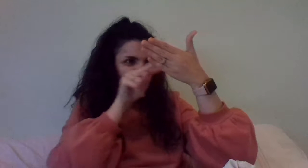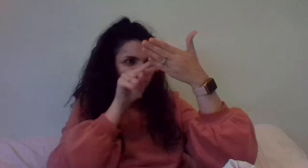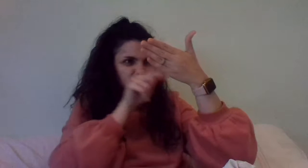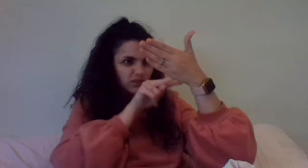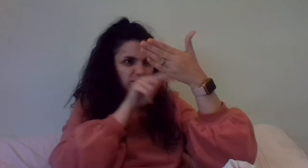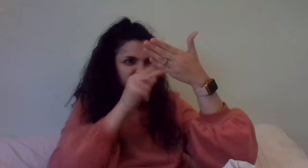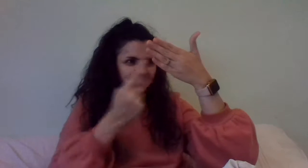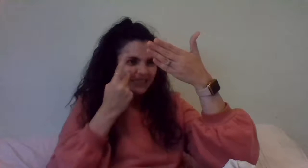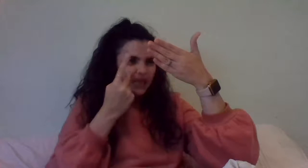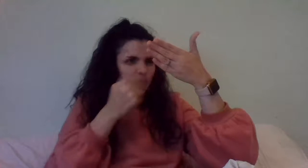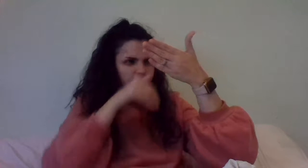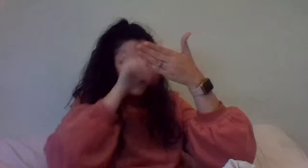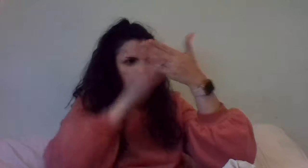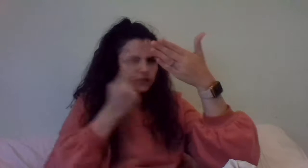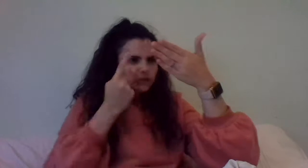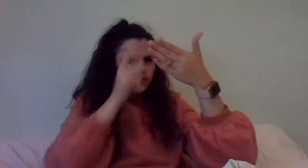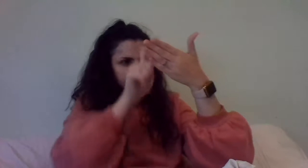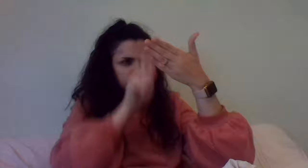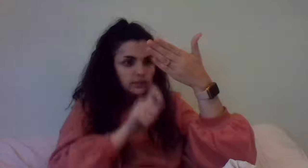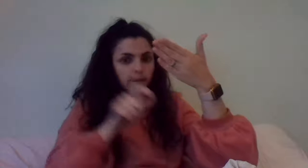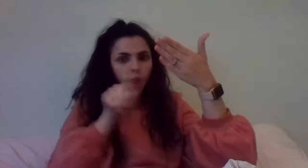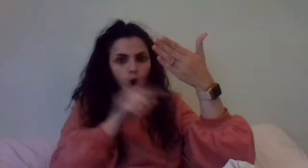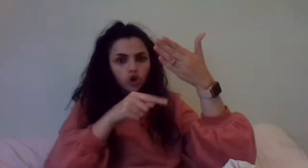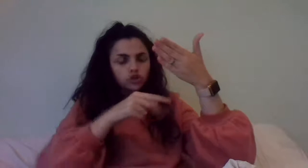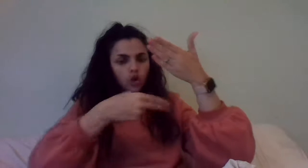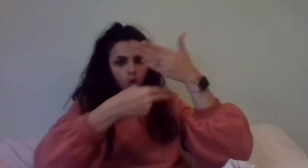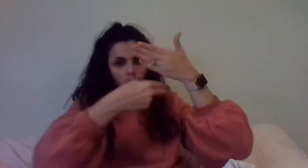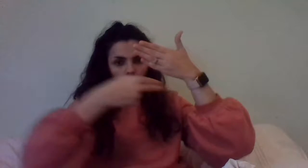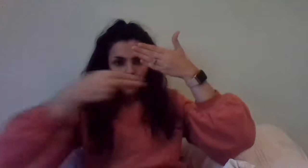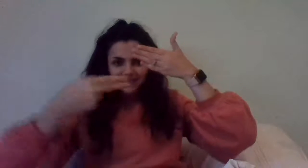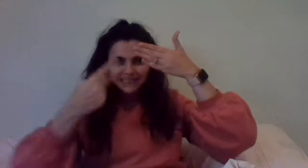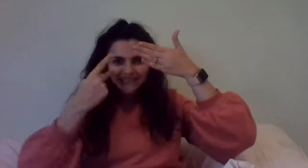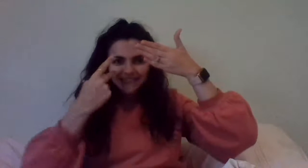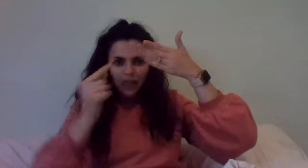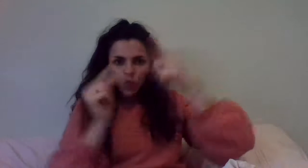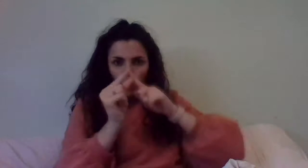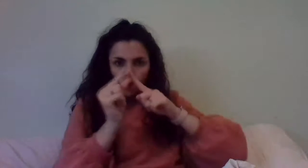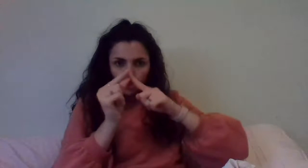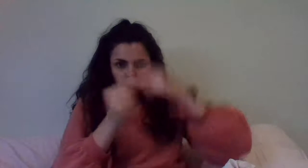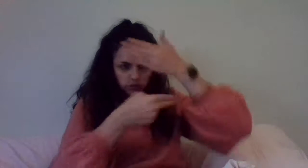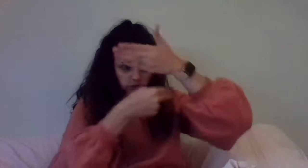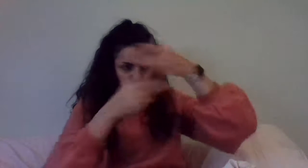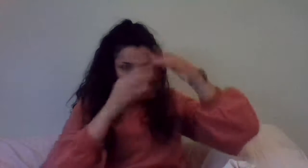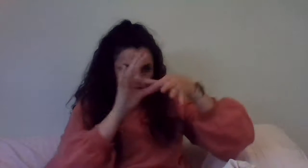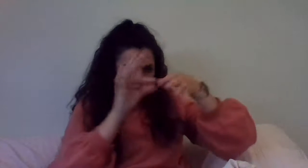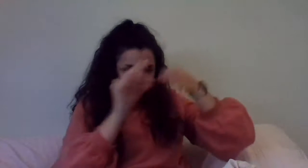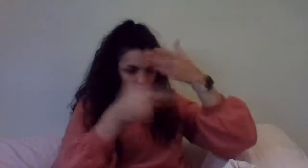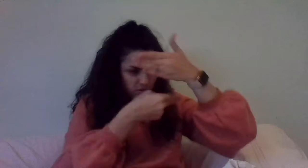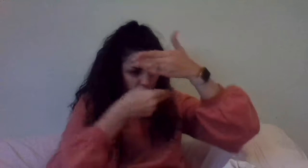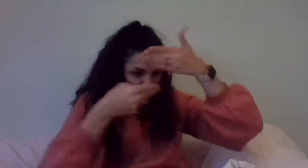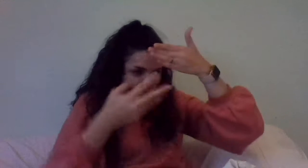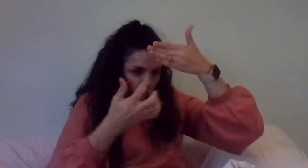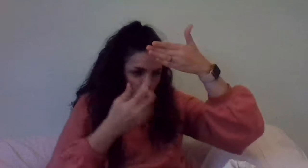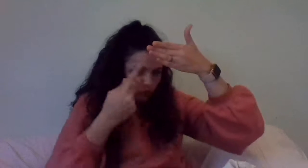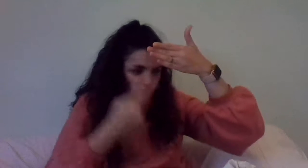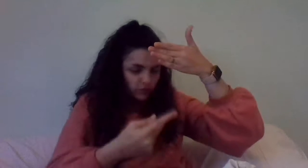text that is being written underneath each painting as well. If you jump to slide